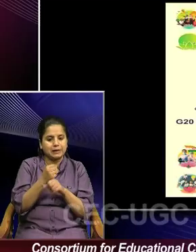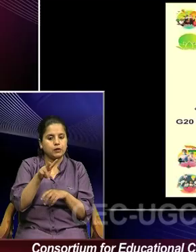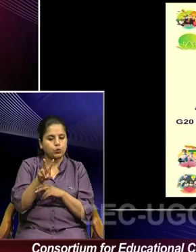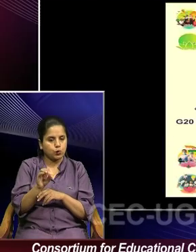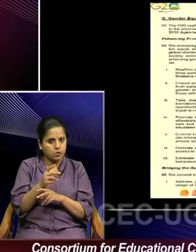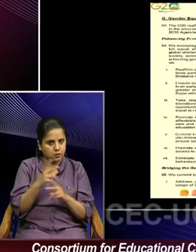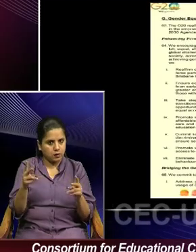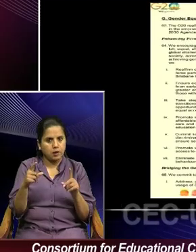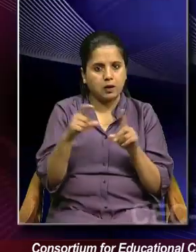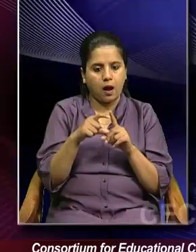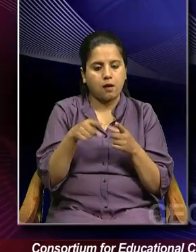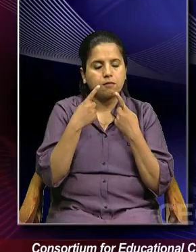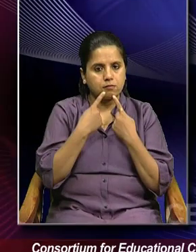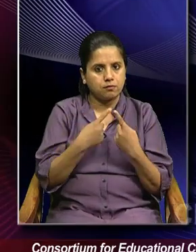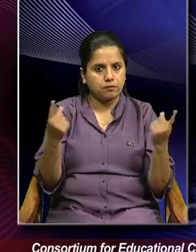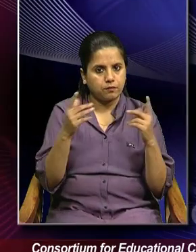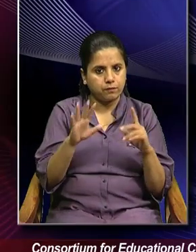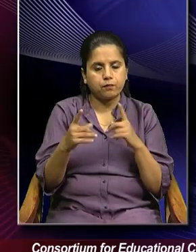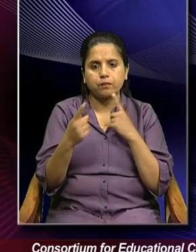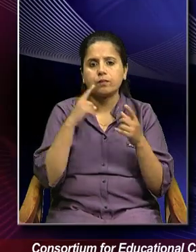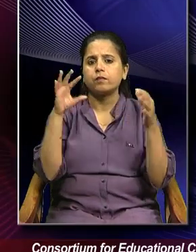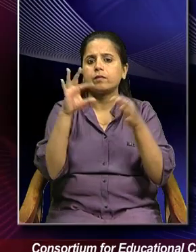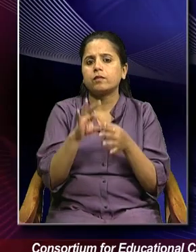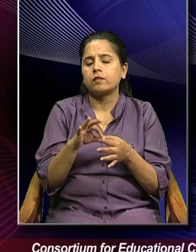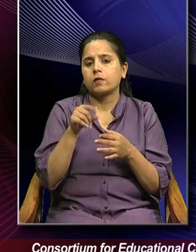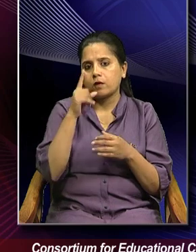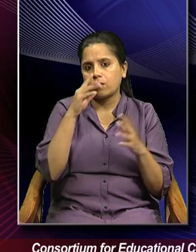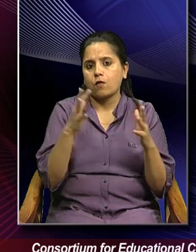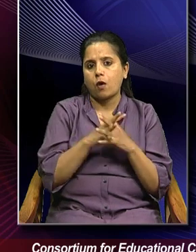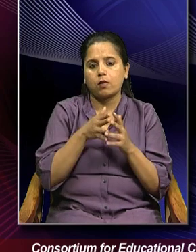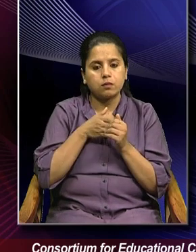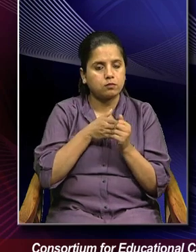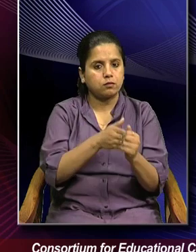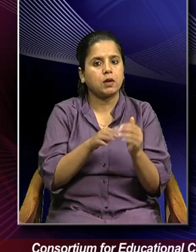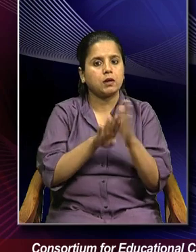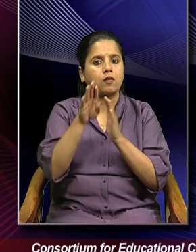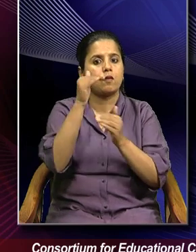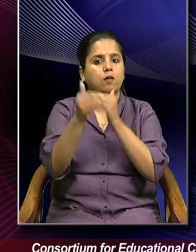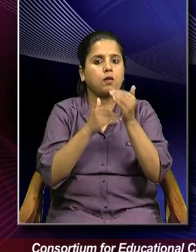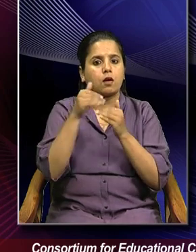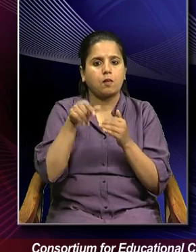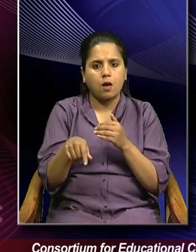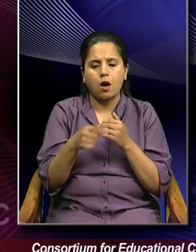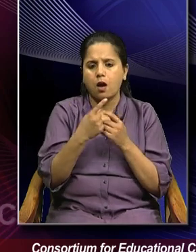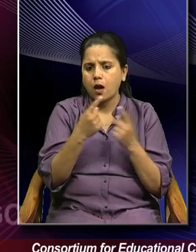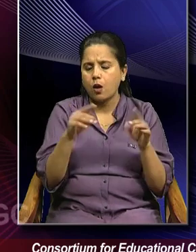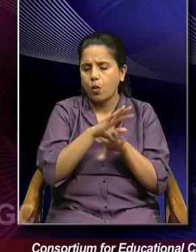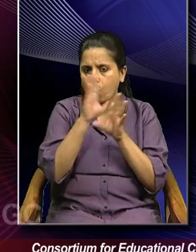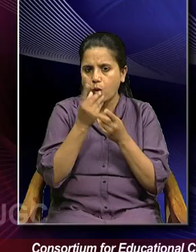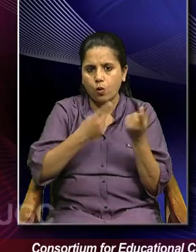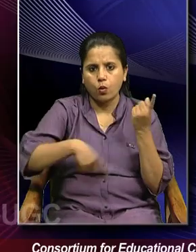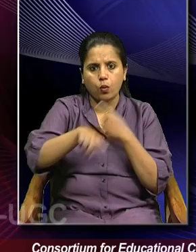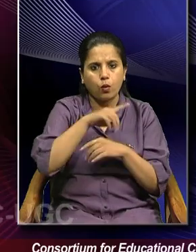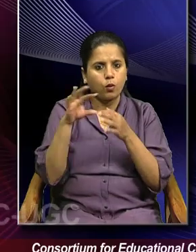G20 New Delhi Declaration talking about women led development, each and every of its